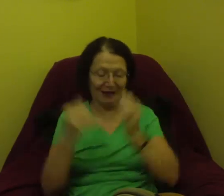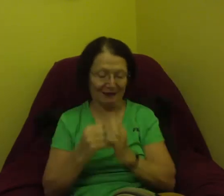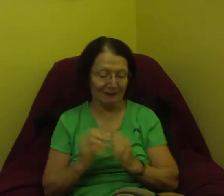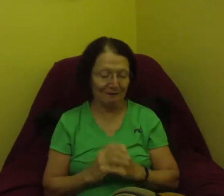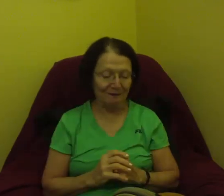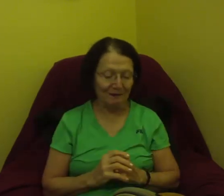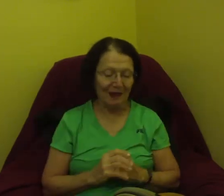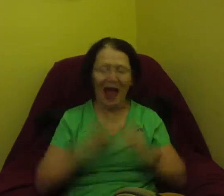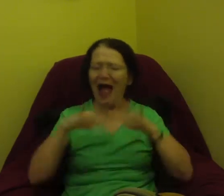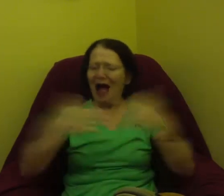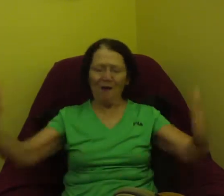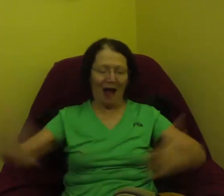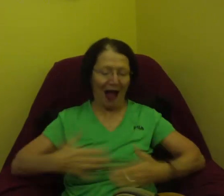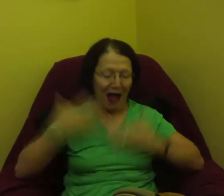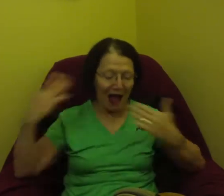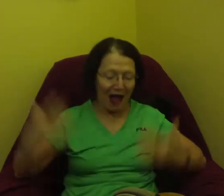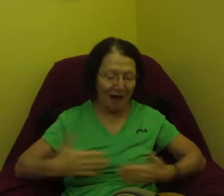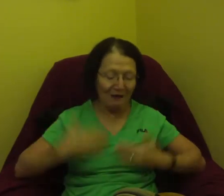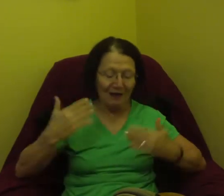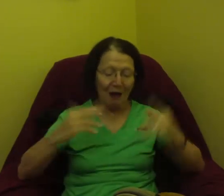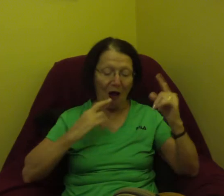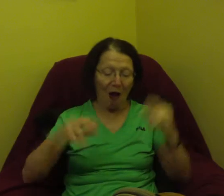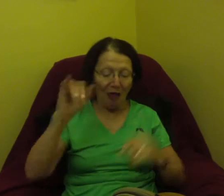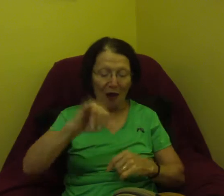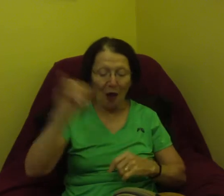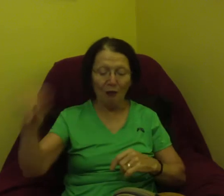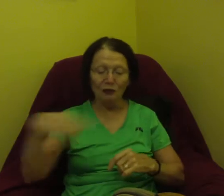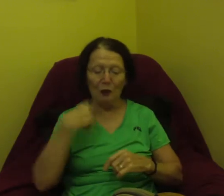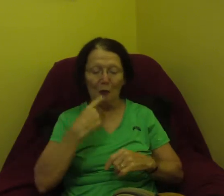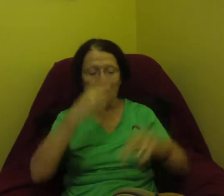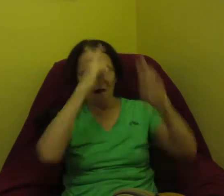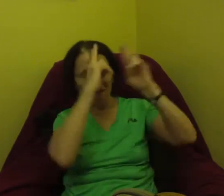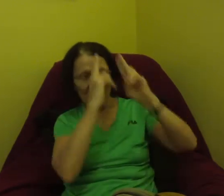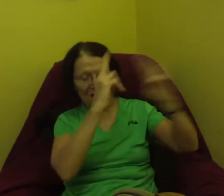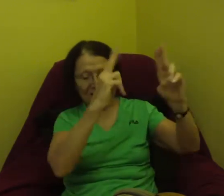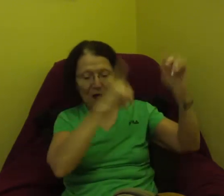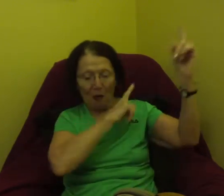have all of my